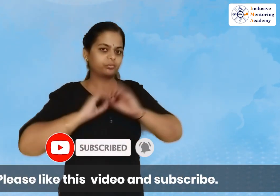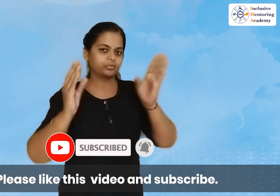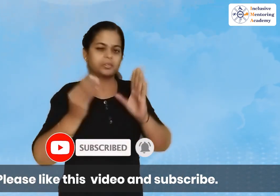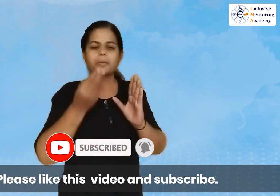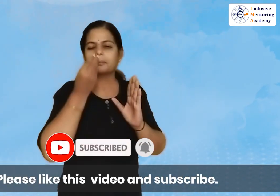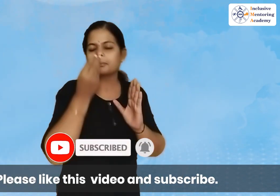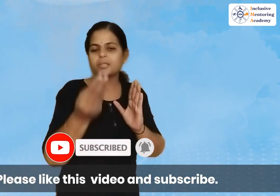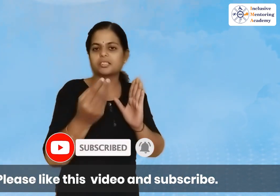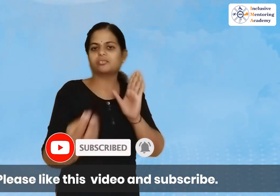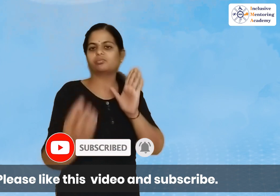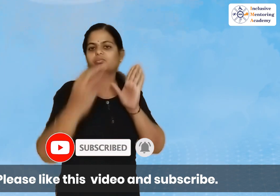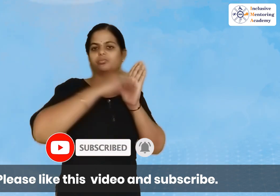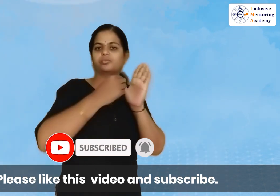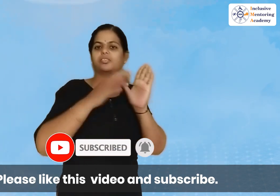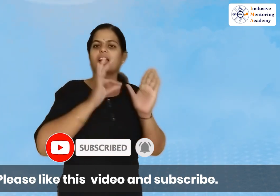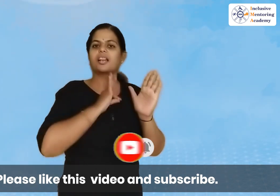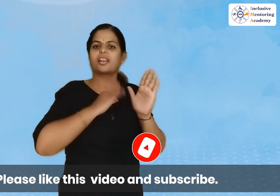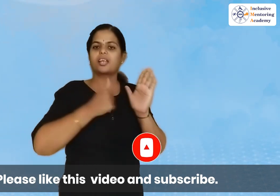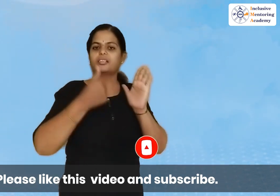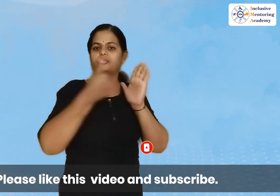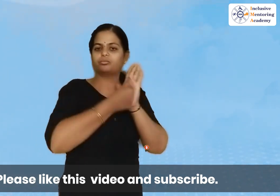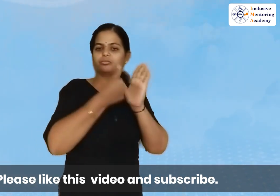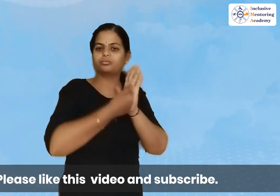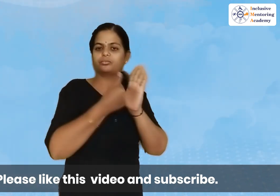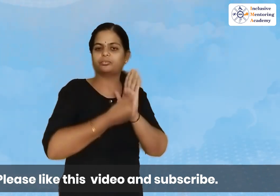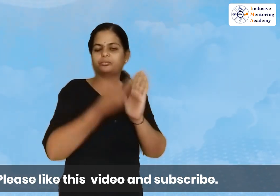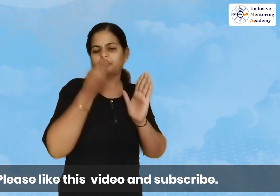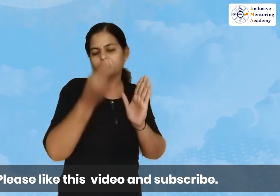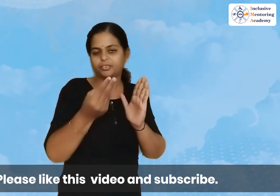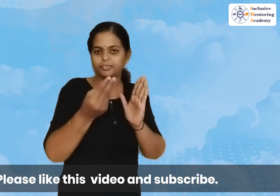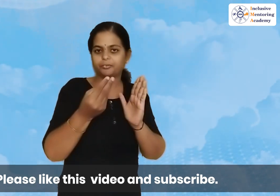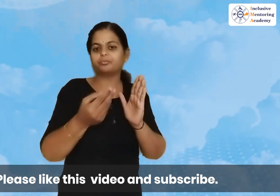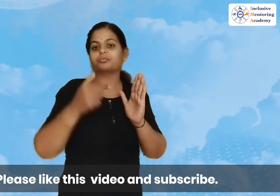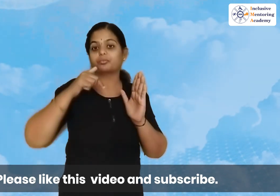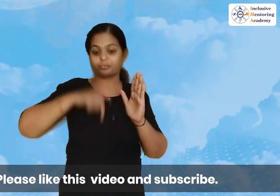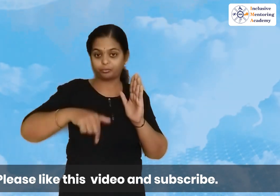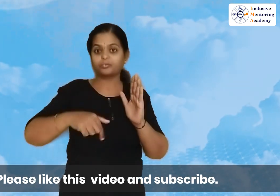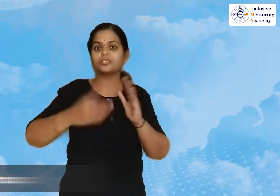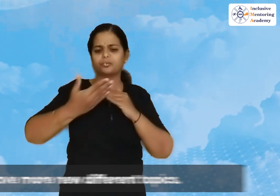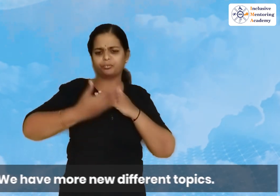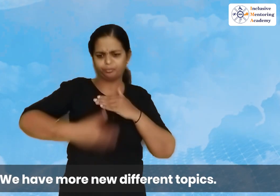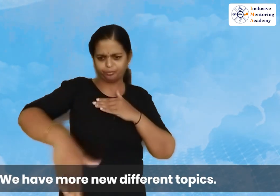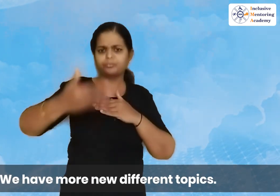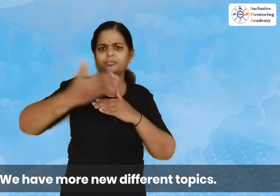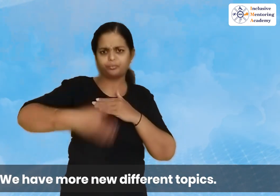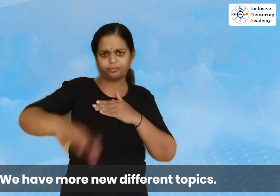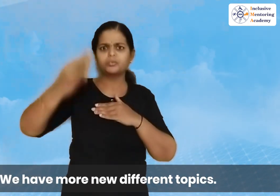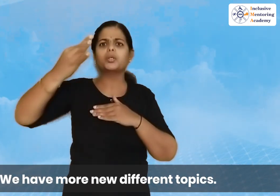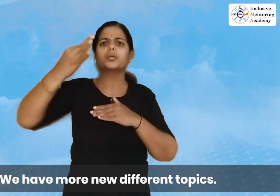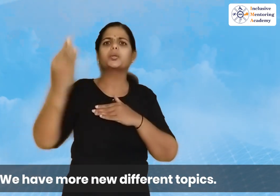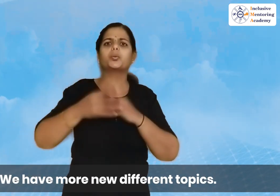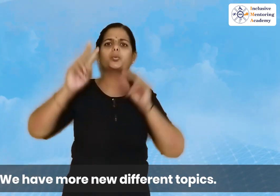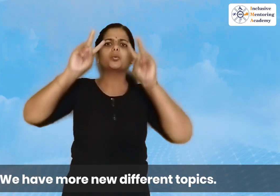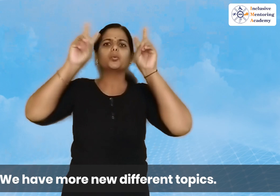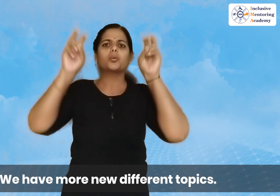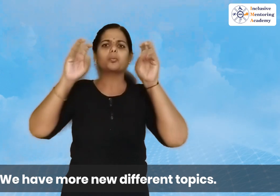We have have more new different topics.